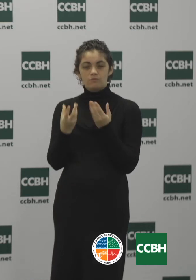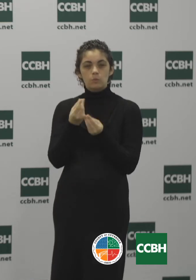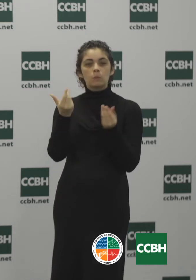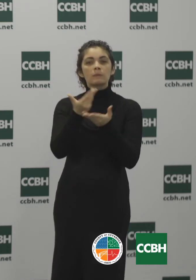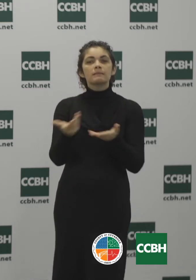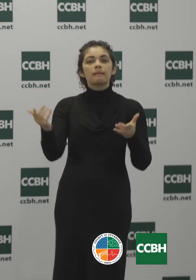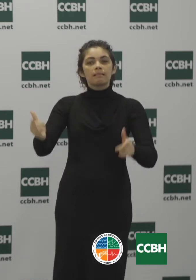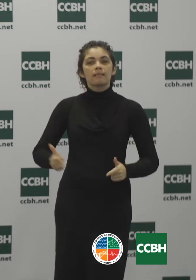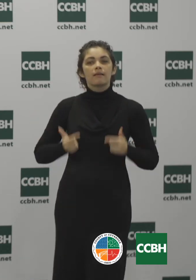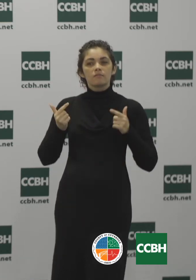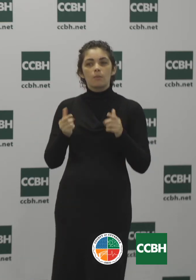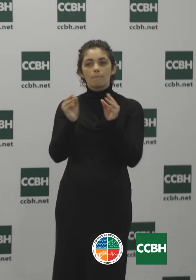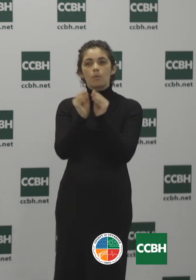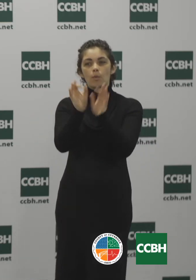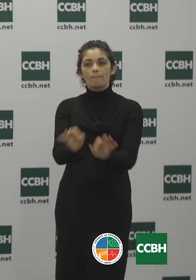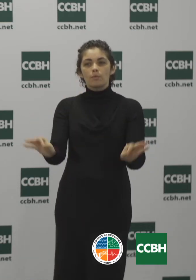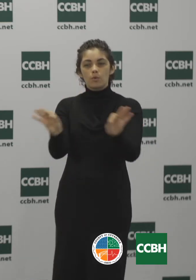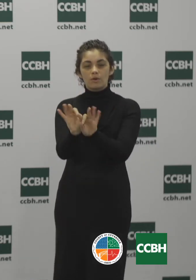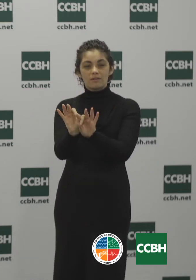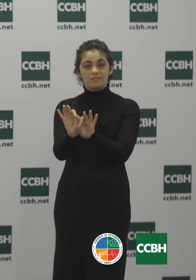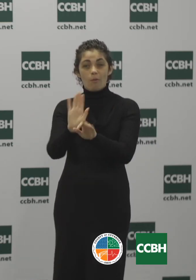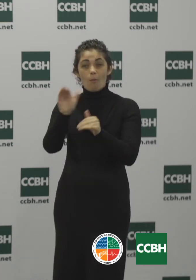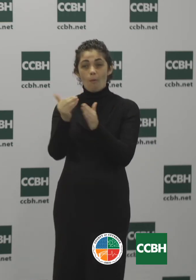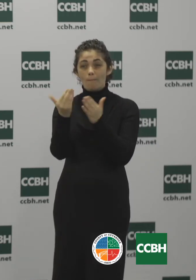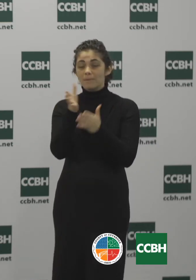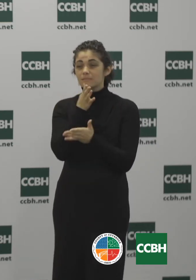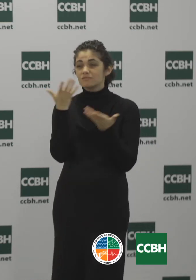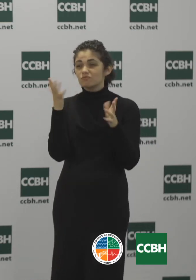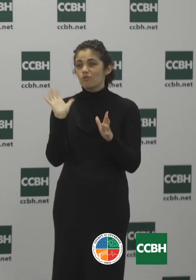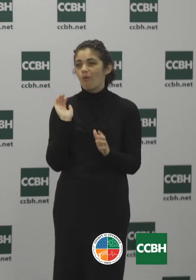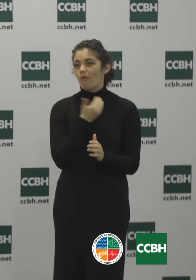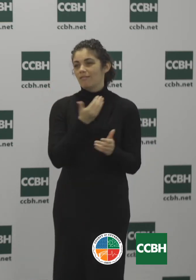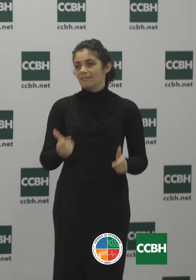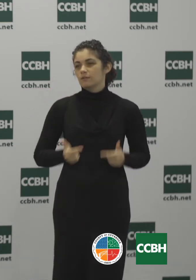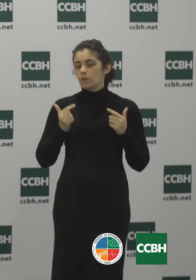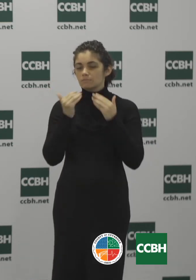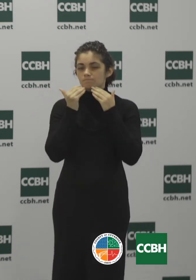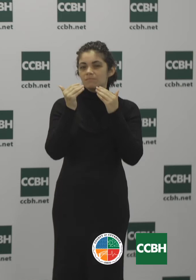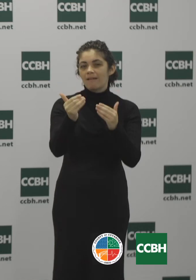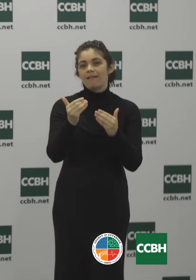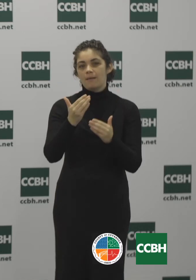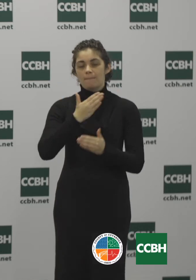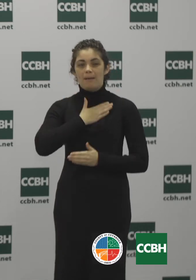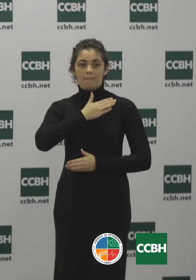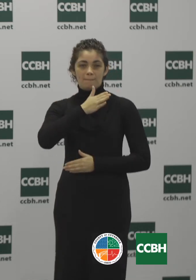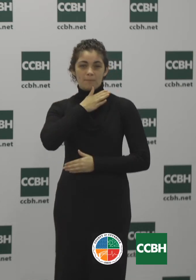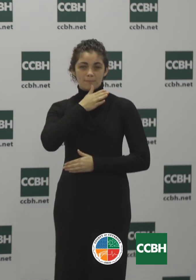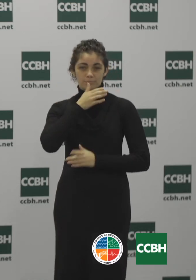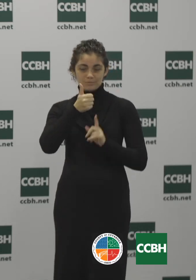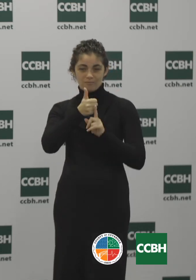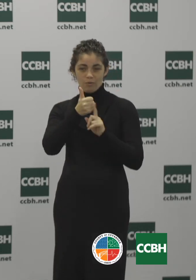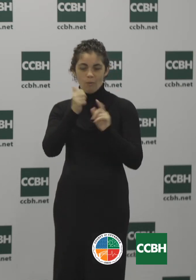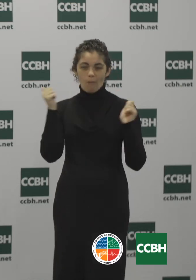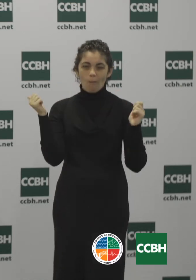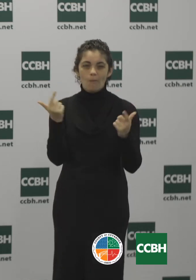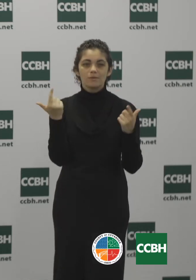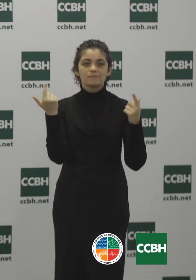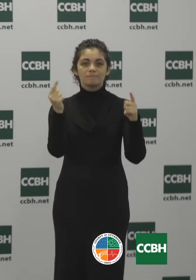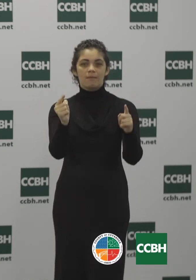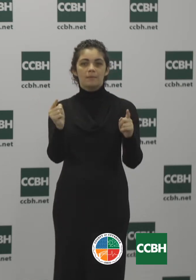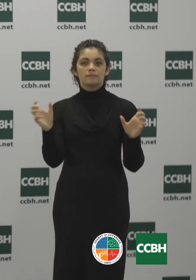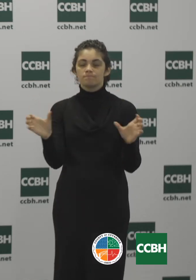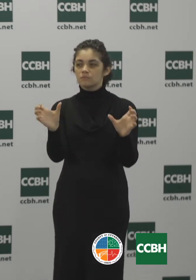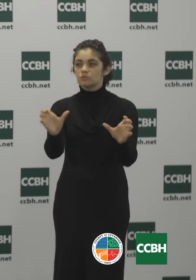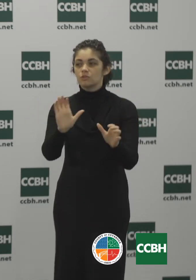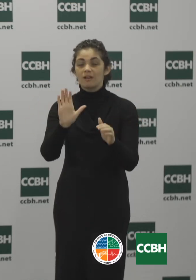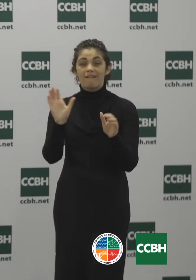that are more important than what our moms do for us. And I continue to be grateful to my own mom for all that she does in taking